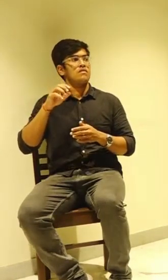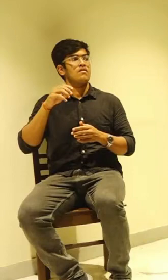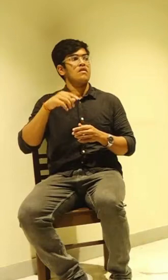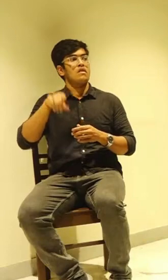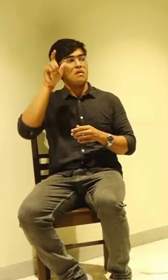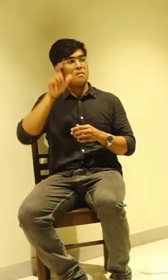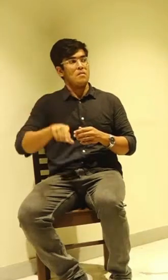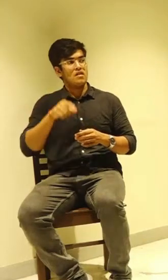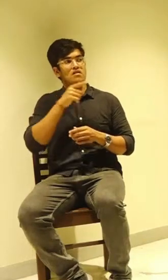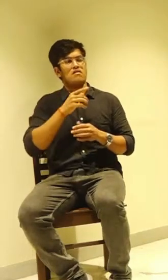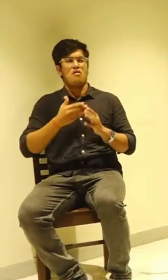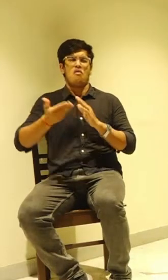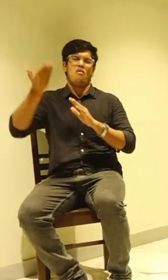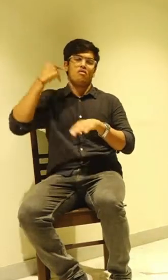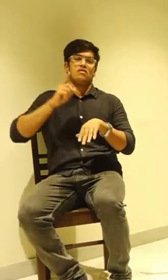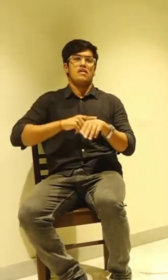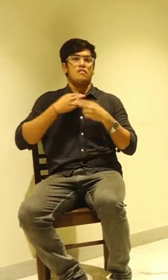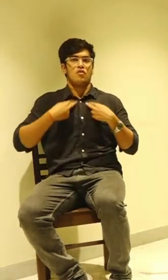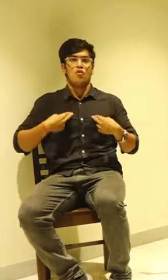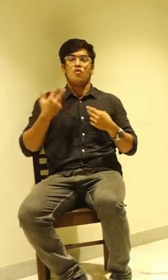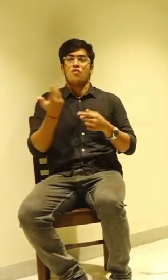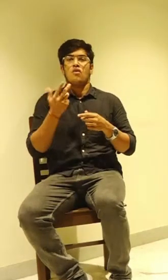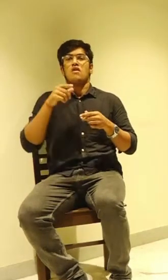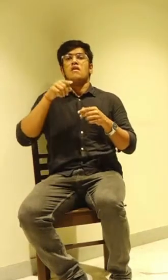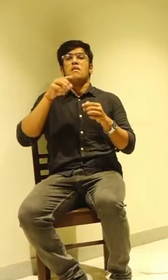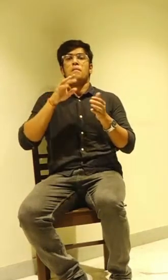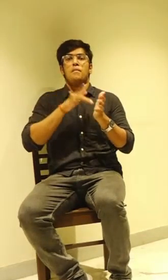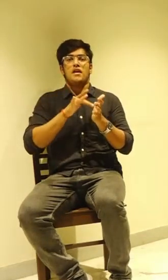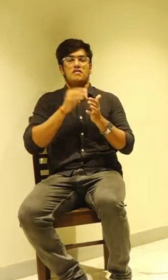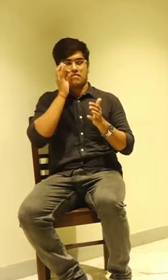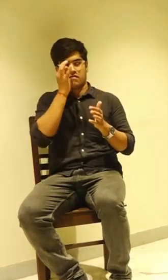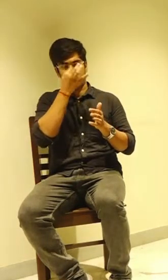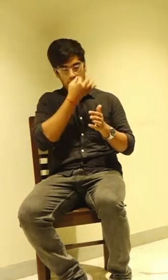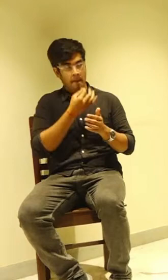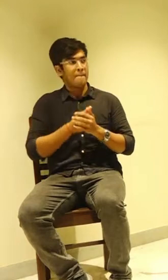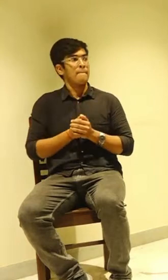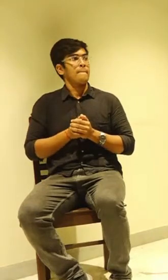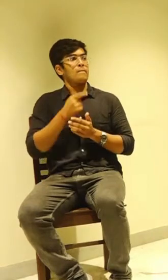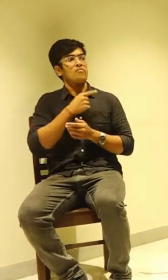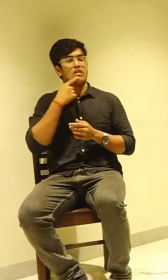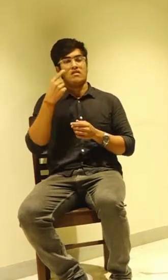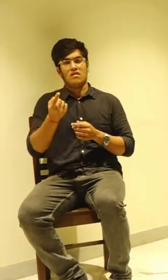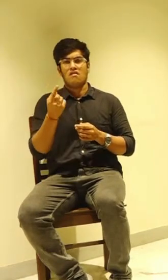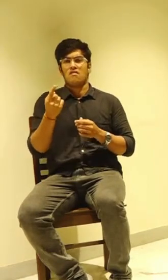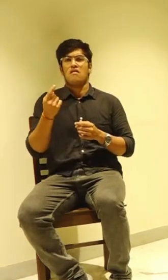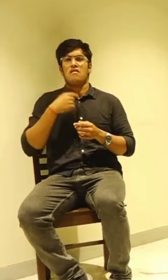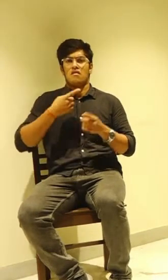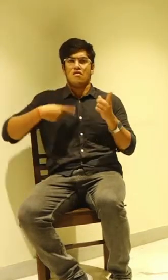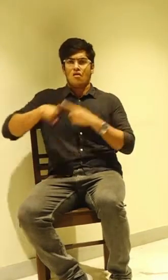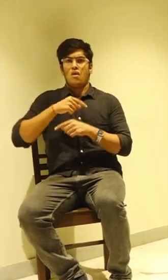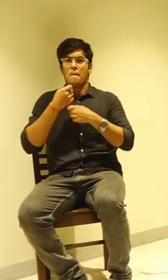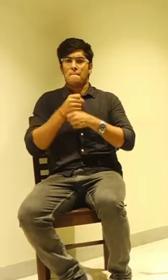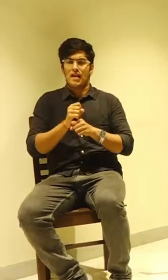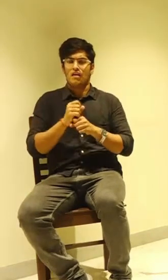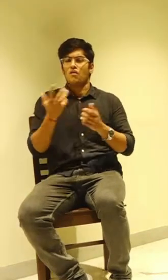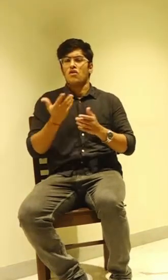a long-standing Advocate General of Madras, and then he was an important member of the Assembly, He said, look, we are creating a